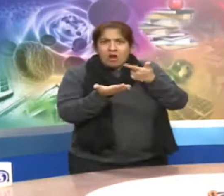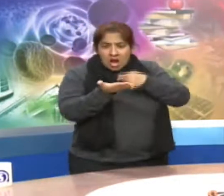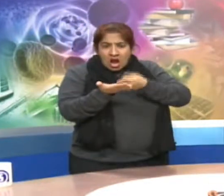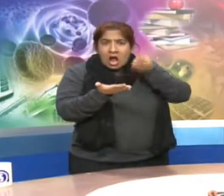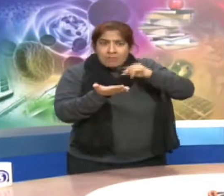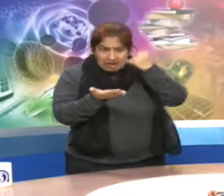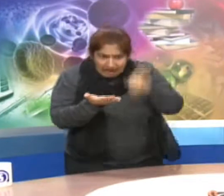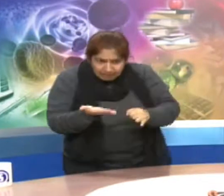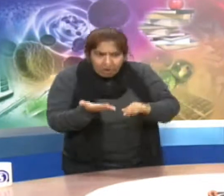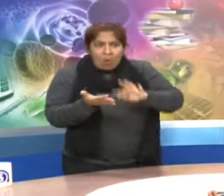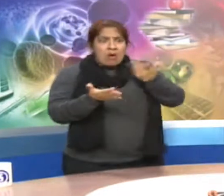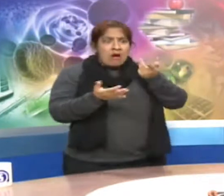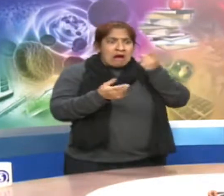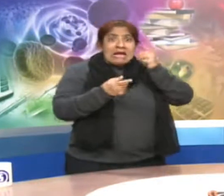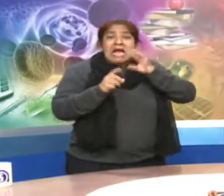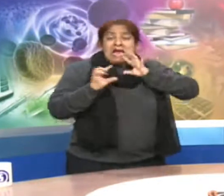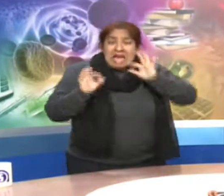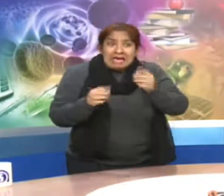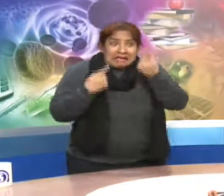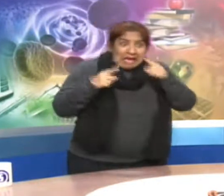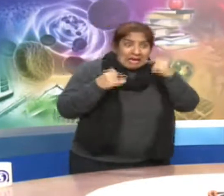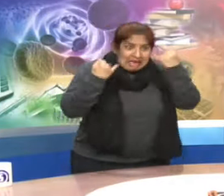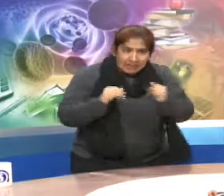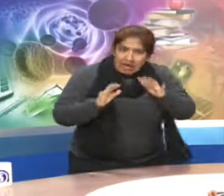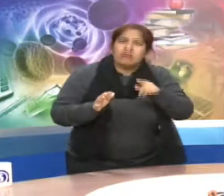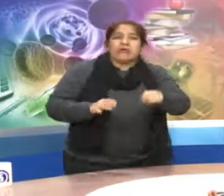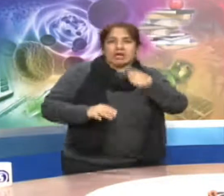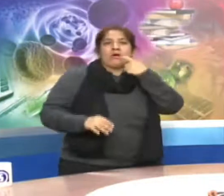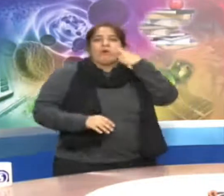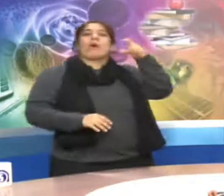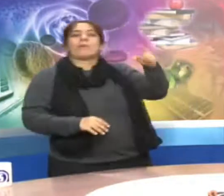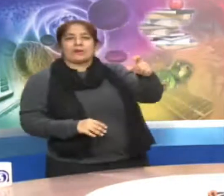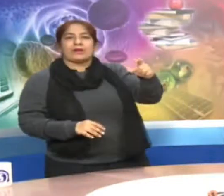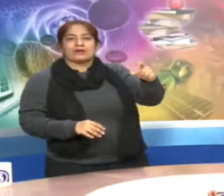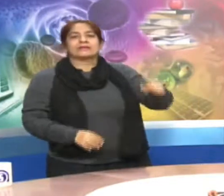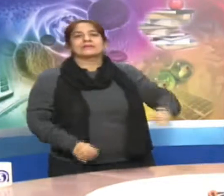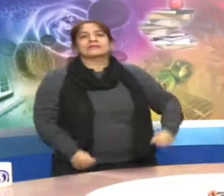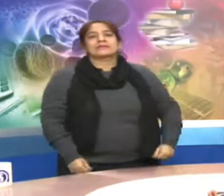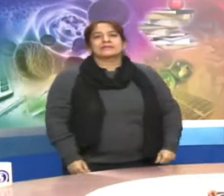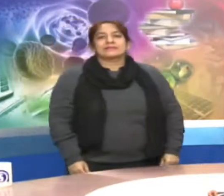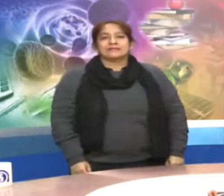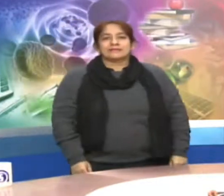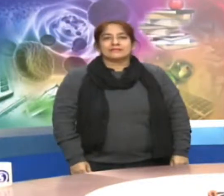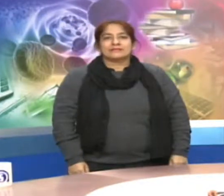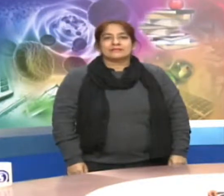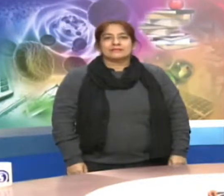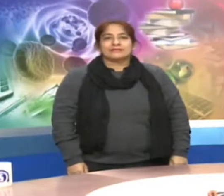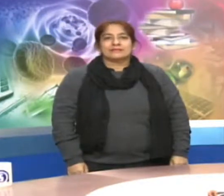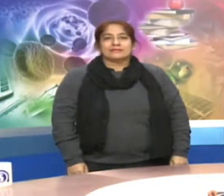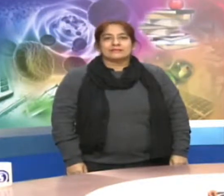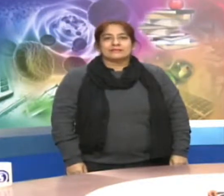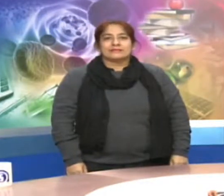So don't complain for small things. Whenever there is something serious, always complain.